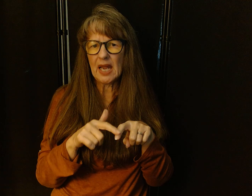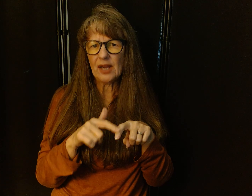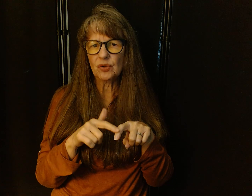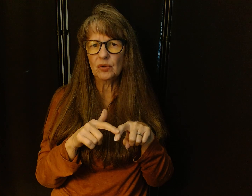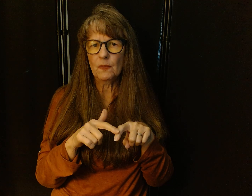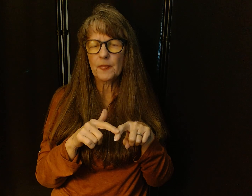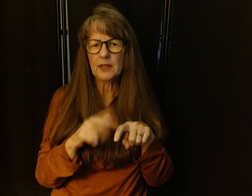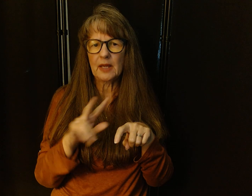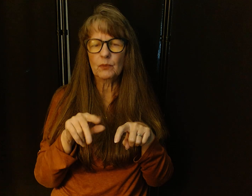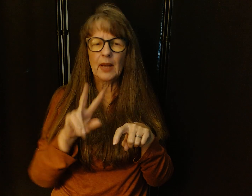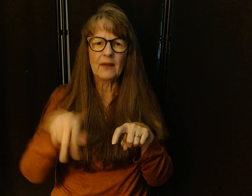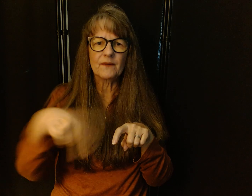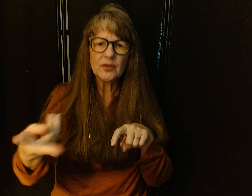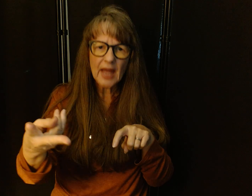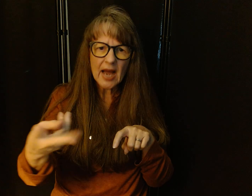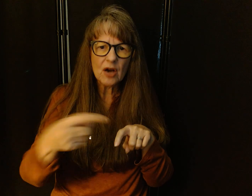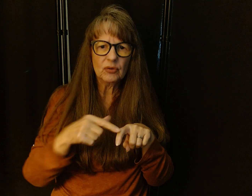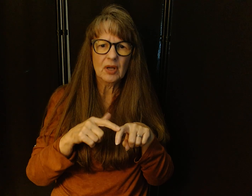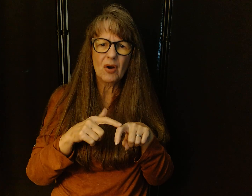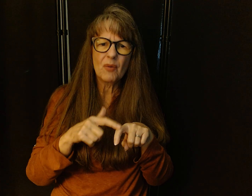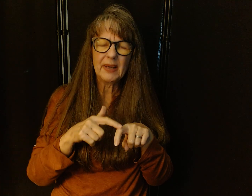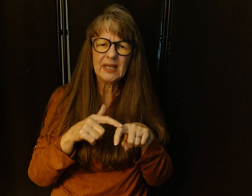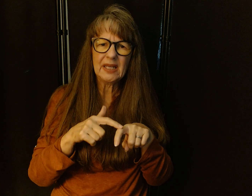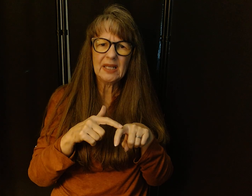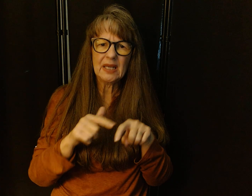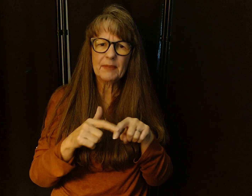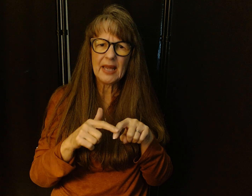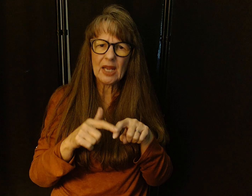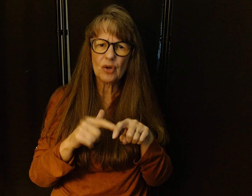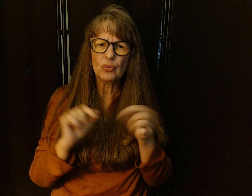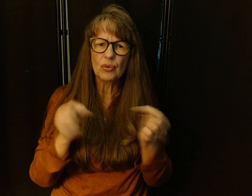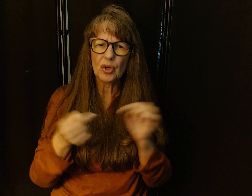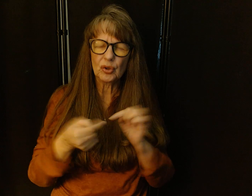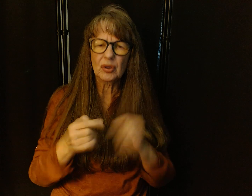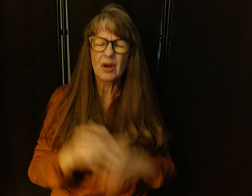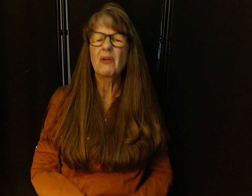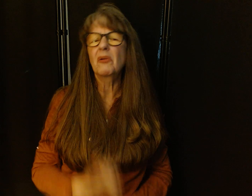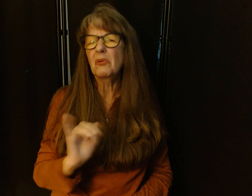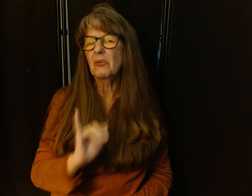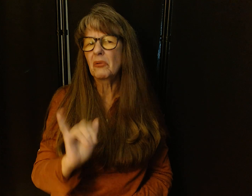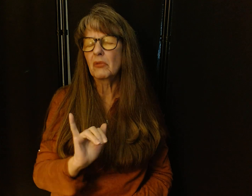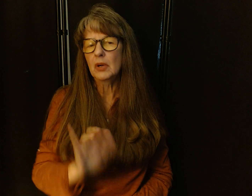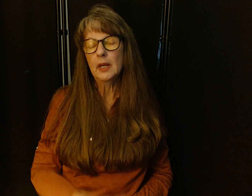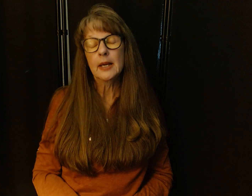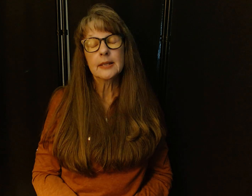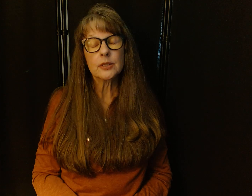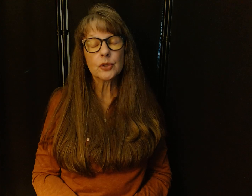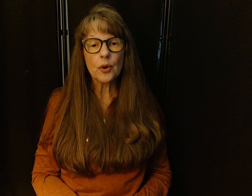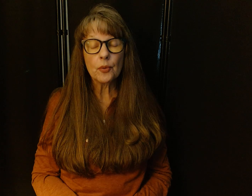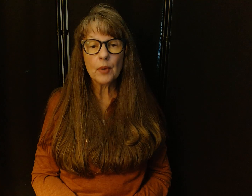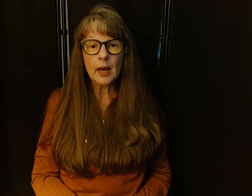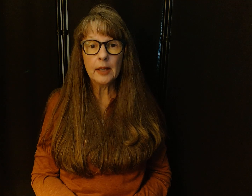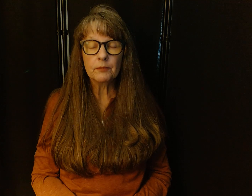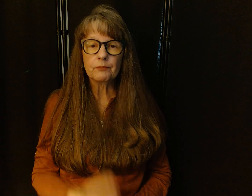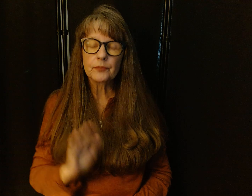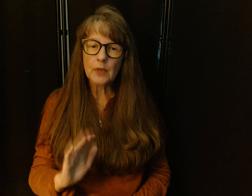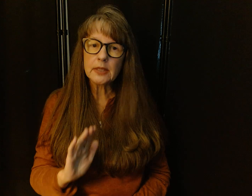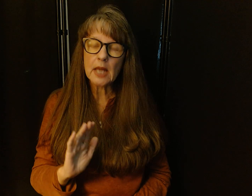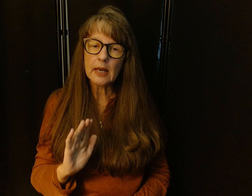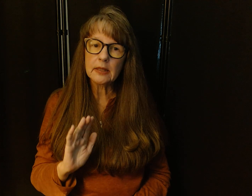ankle. Like I fell down, oh, my knee and my ankle hurt. Oh. So that's kind of things